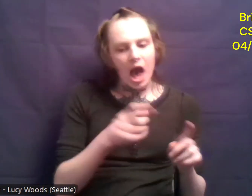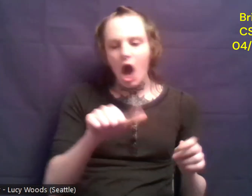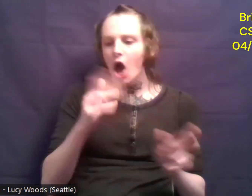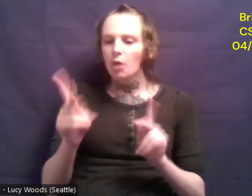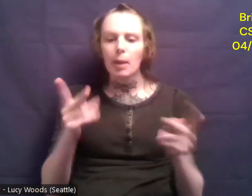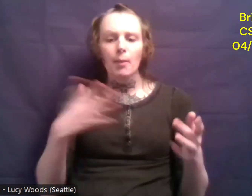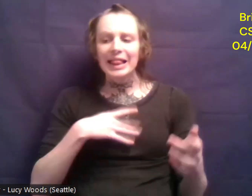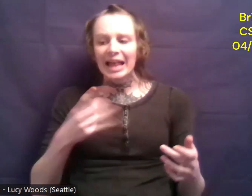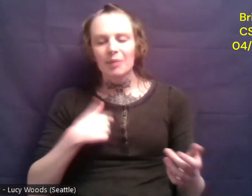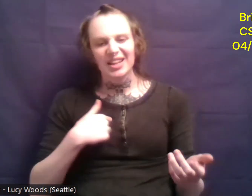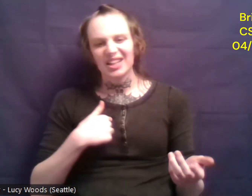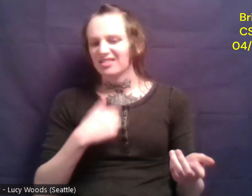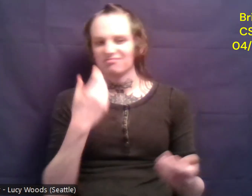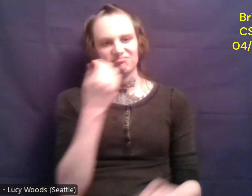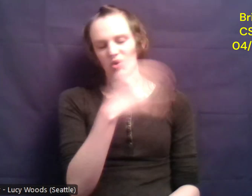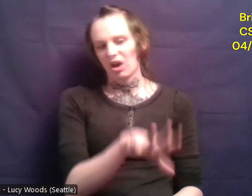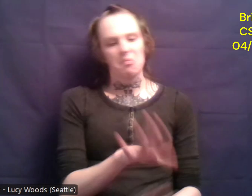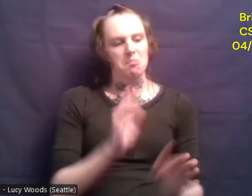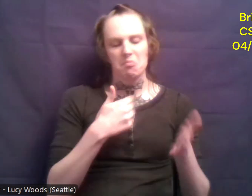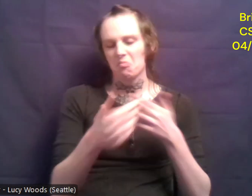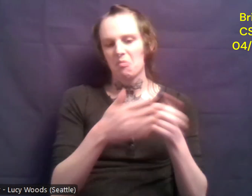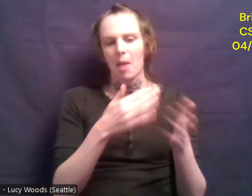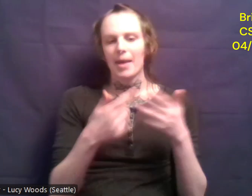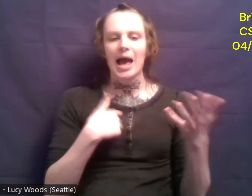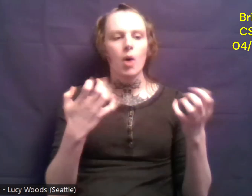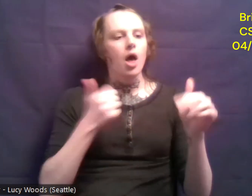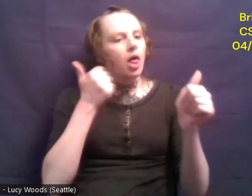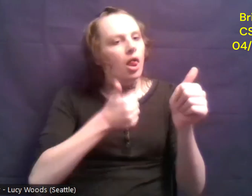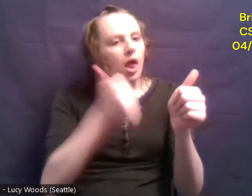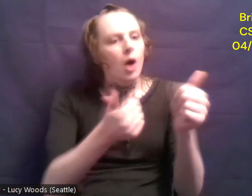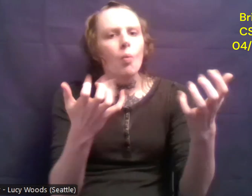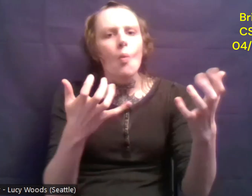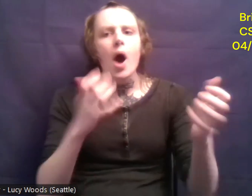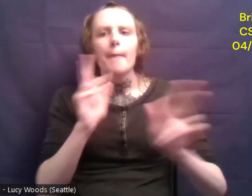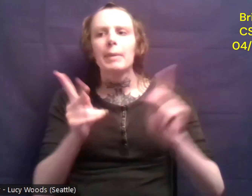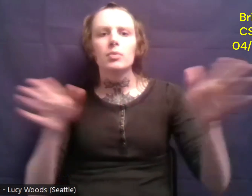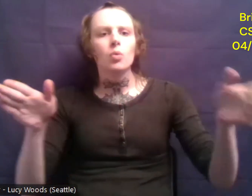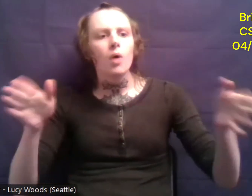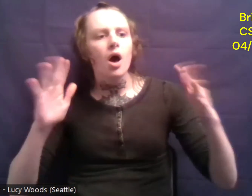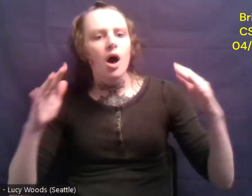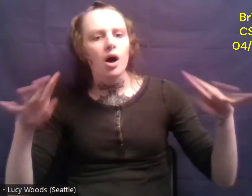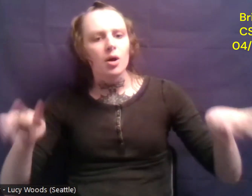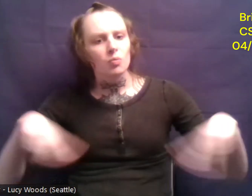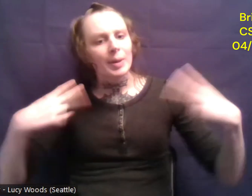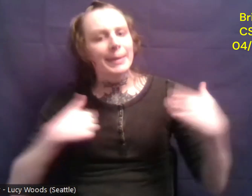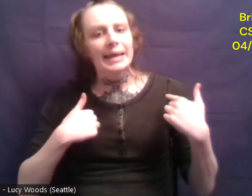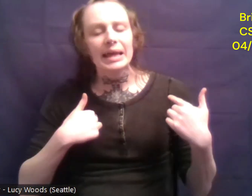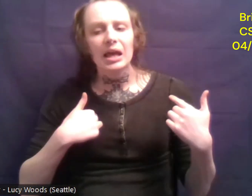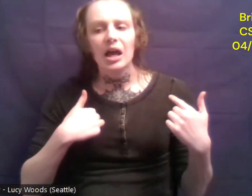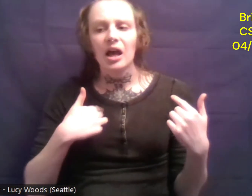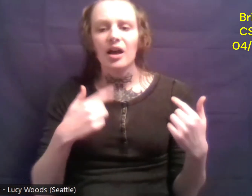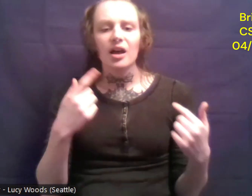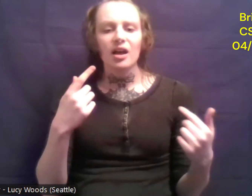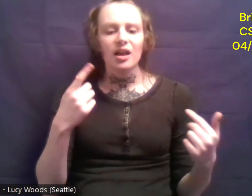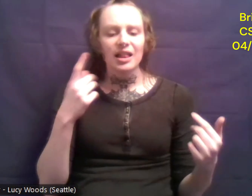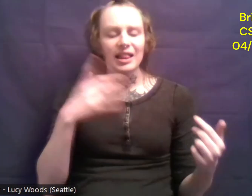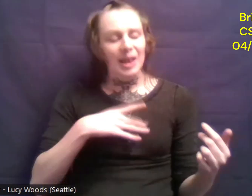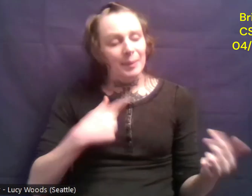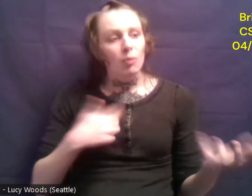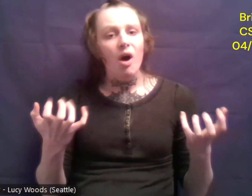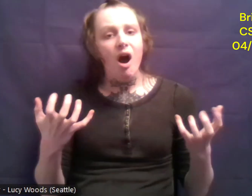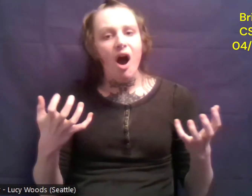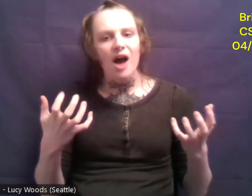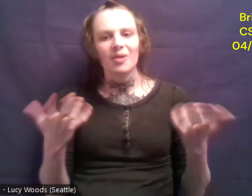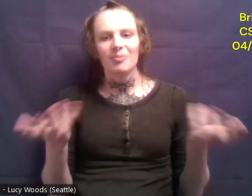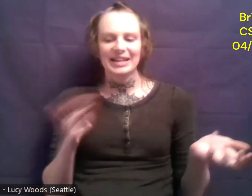I would chase it no matter what, but it was so fleeting, you know? So all of that to say I experienced